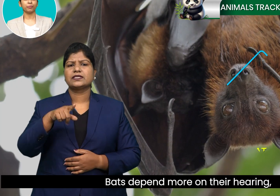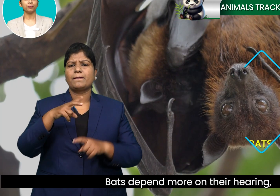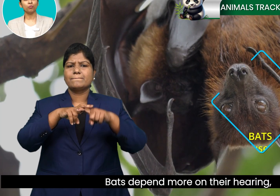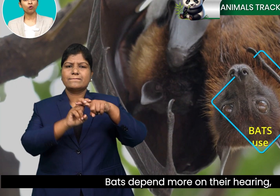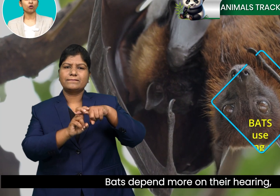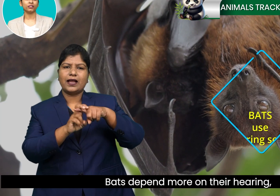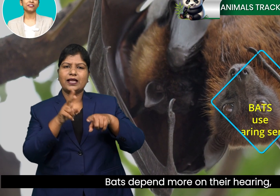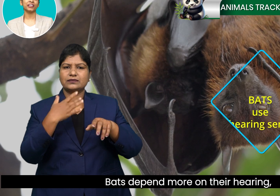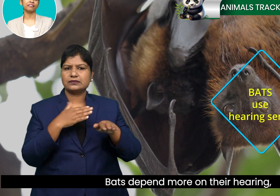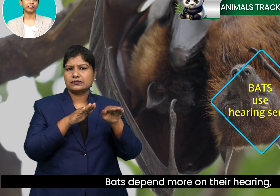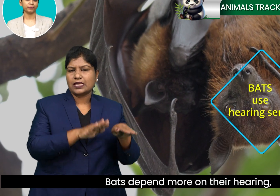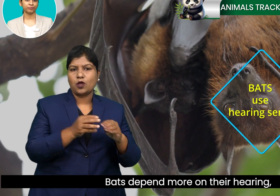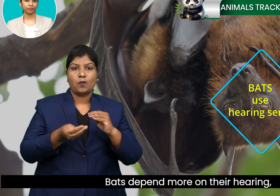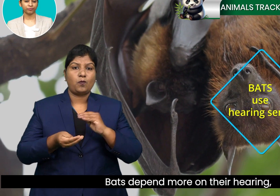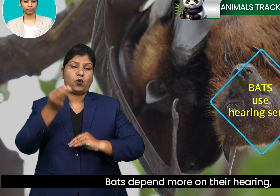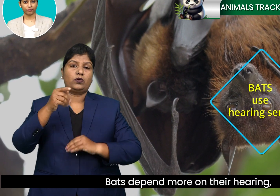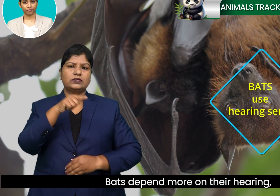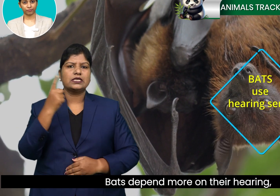Bats depend more on their hearing,